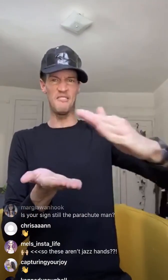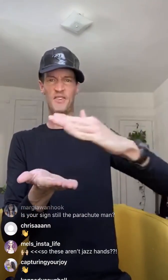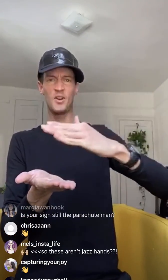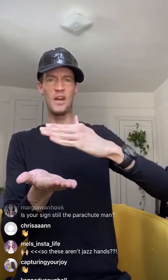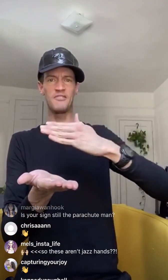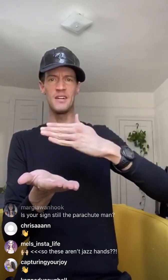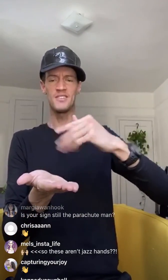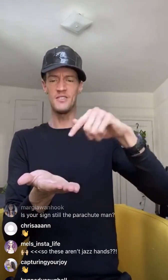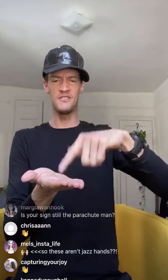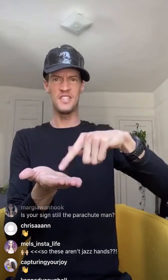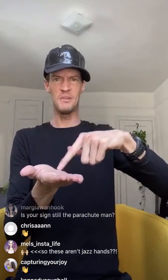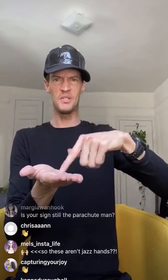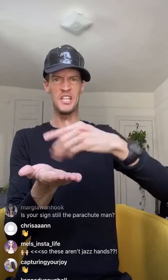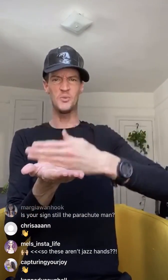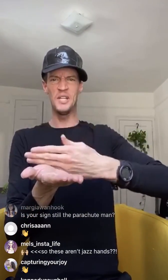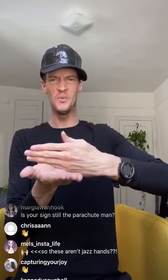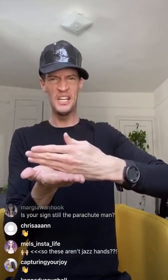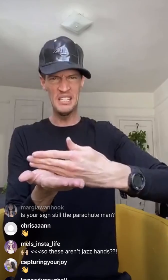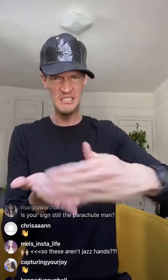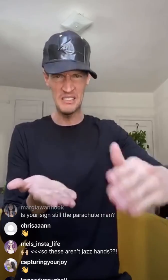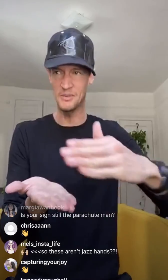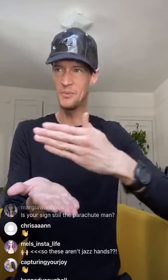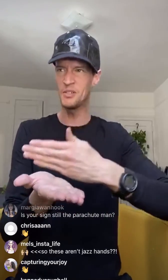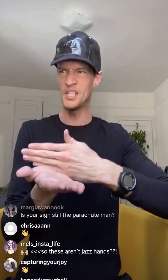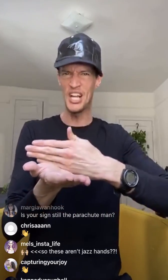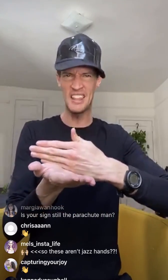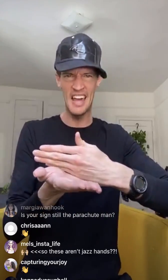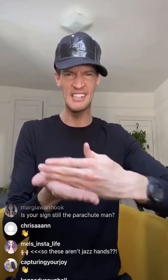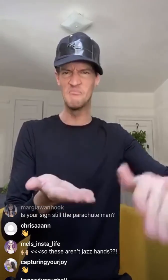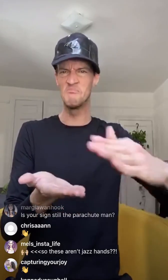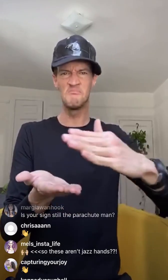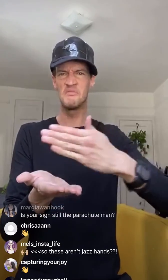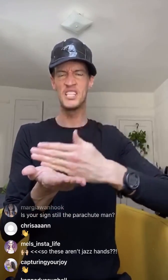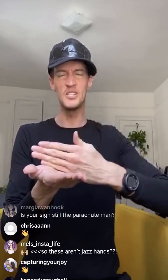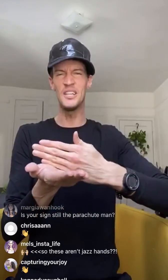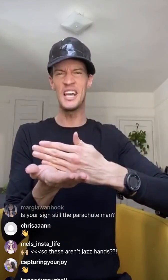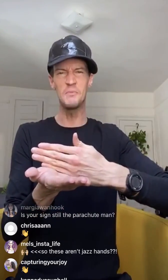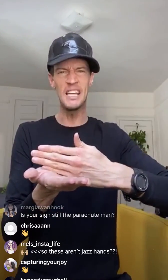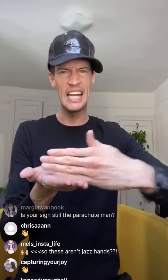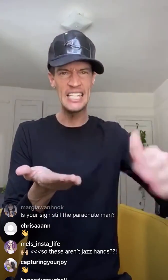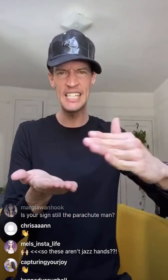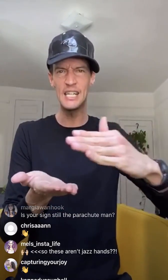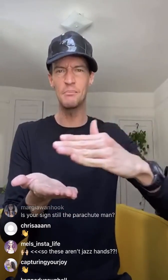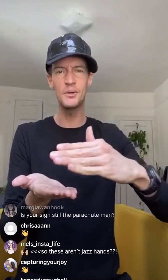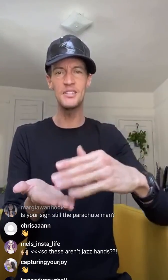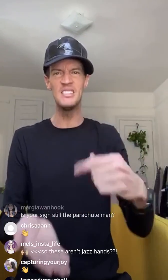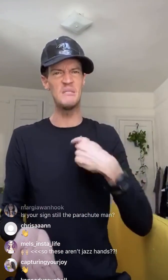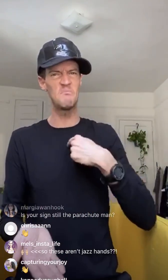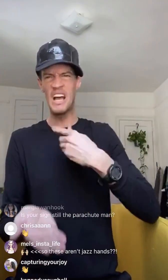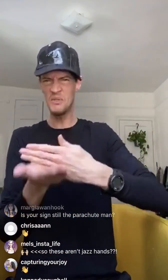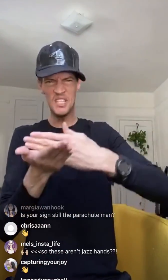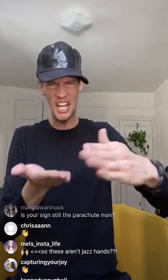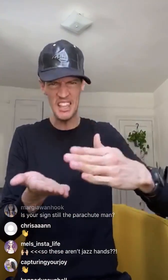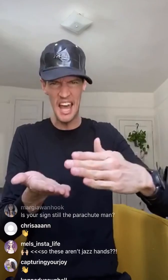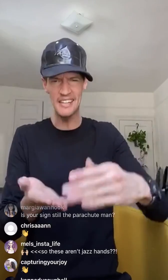hands out of there. But to accept something, yeah, I receive that. I accept that. If you want to reject something,